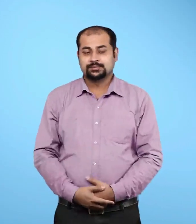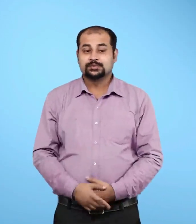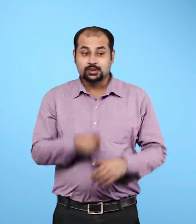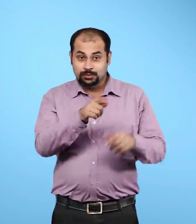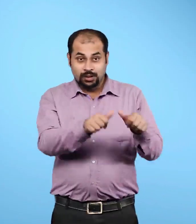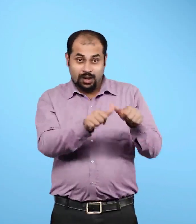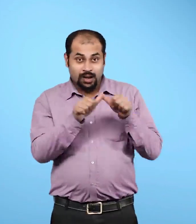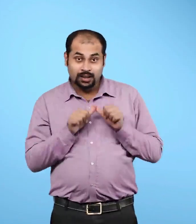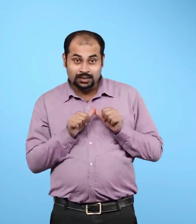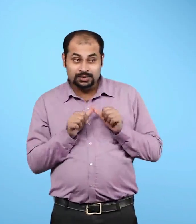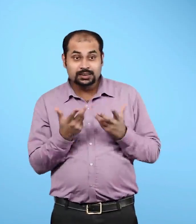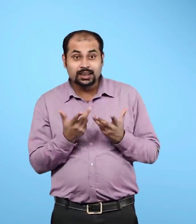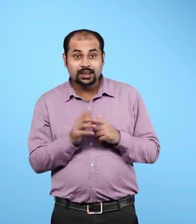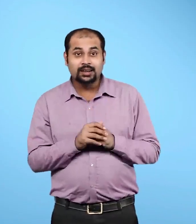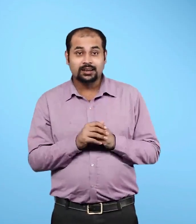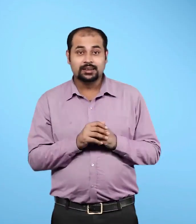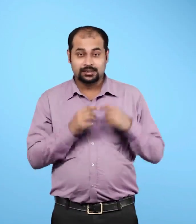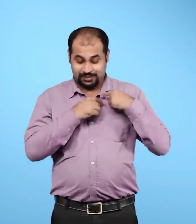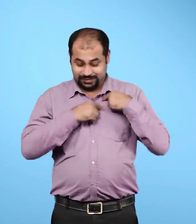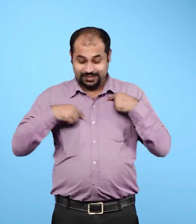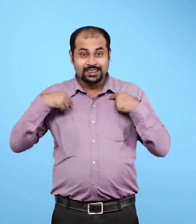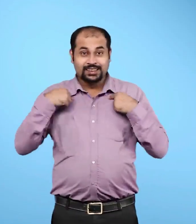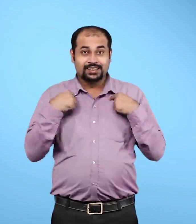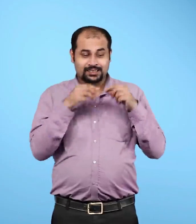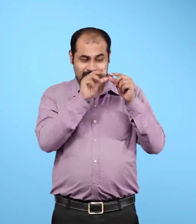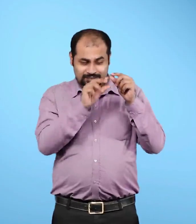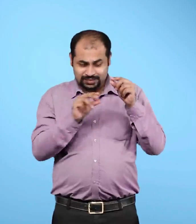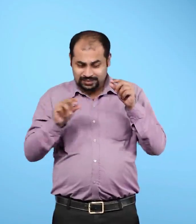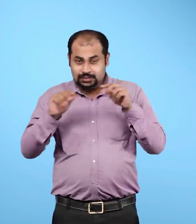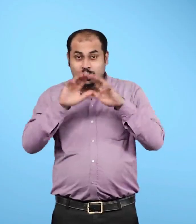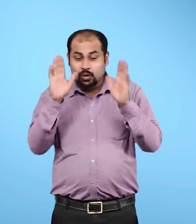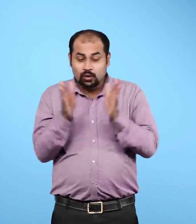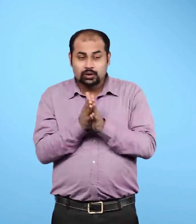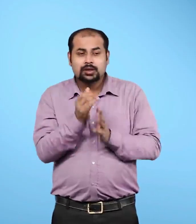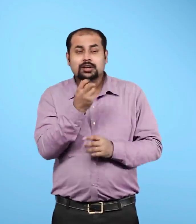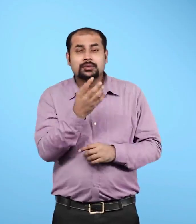and is saying, okay, now how many beads will there be?